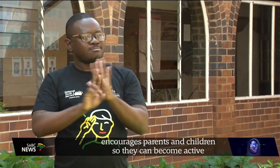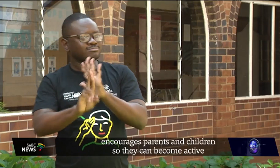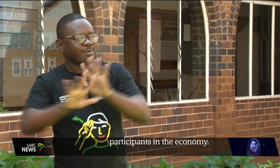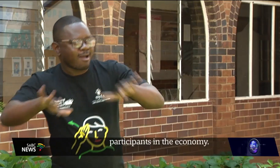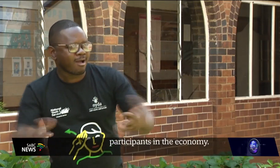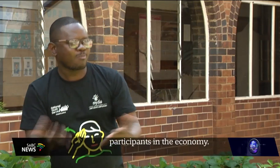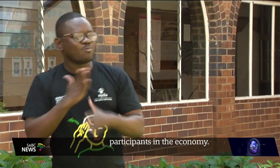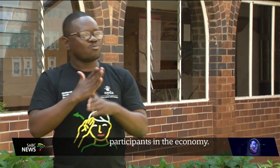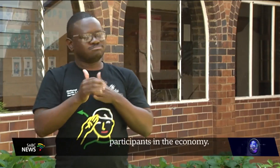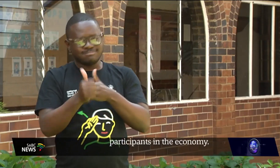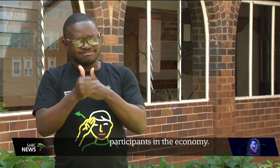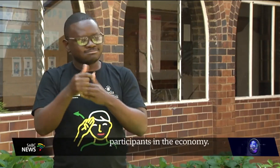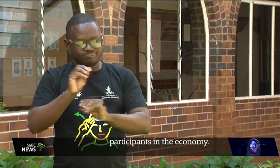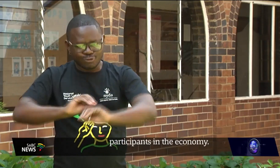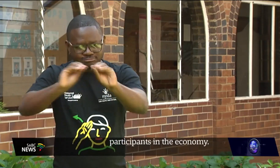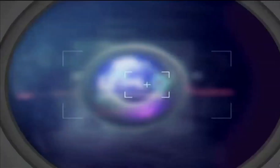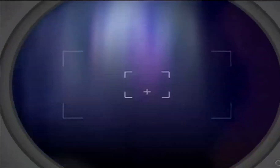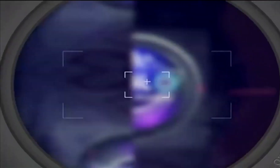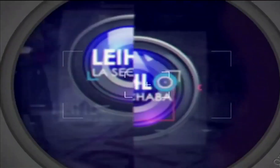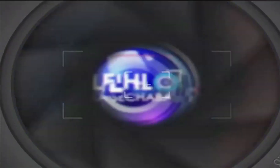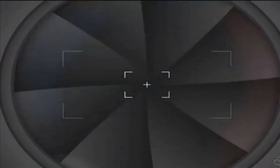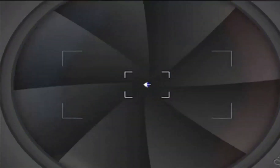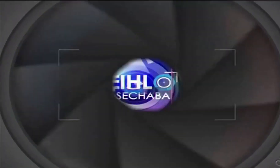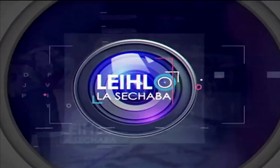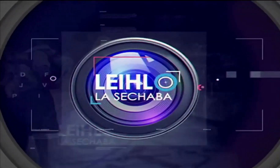active participants in the economy.